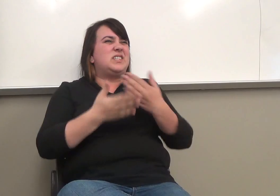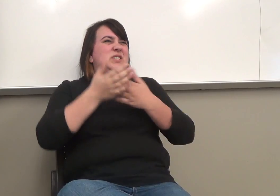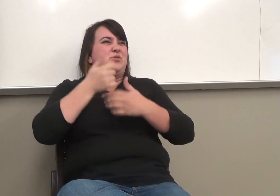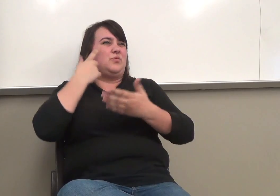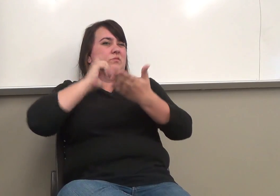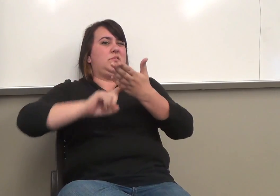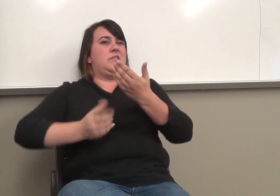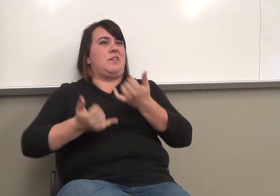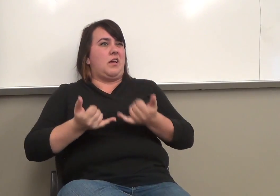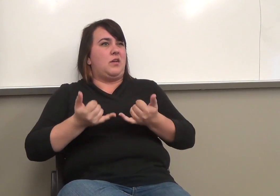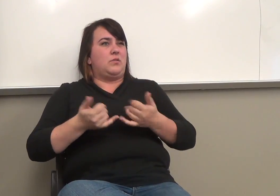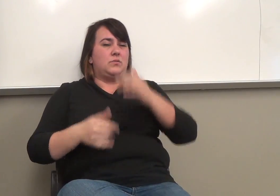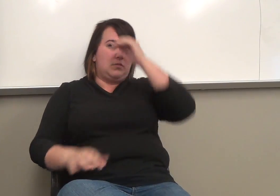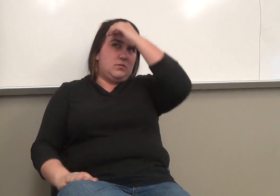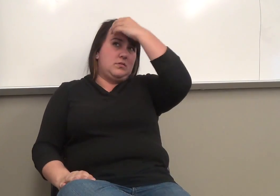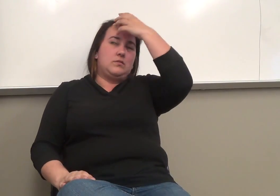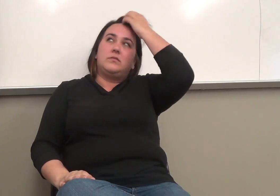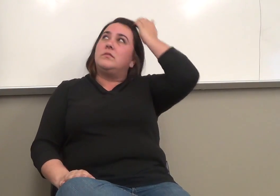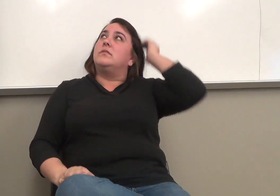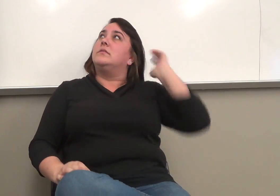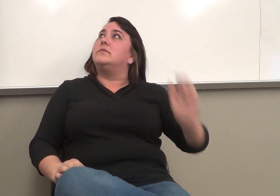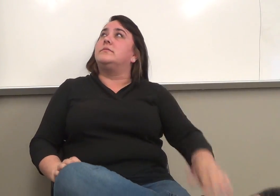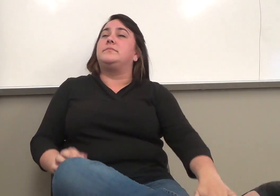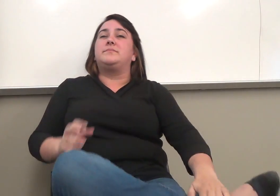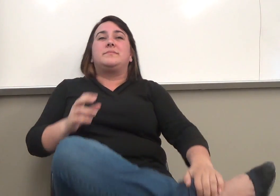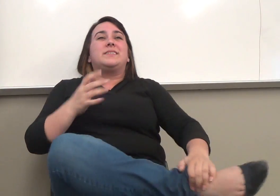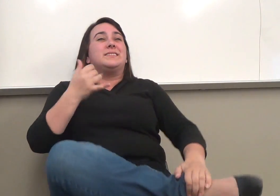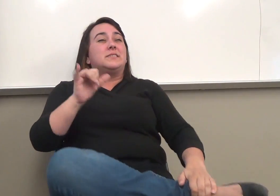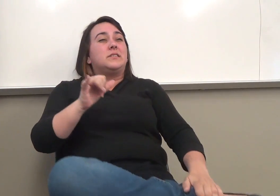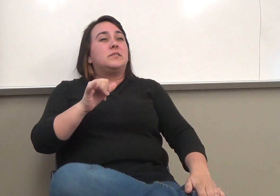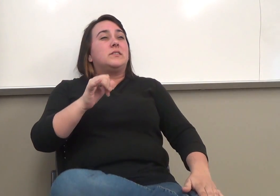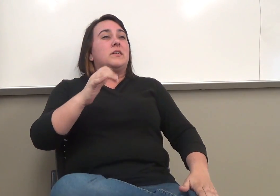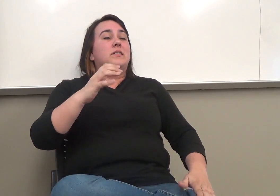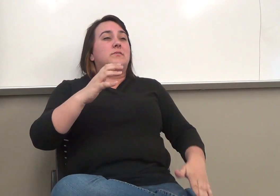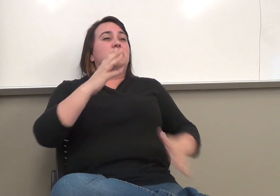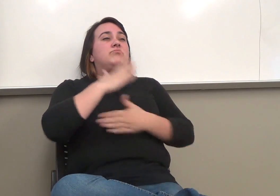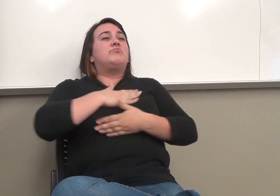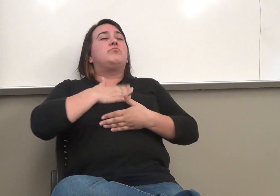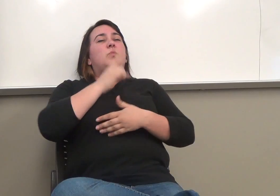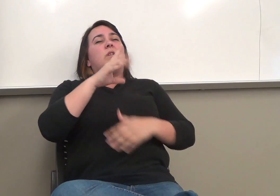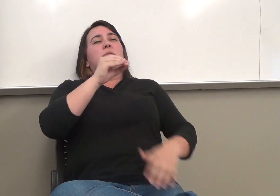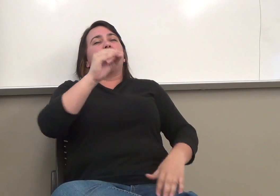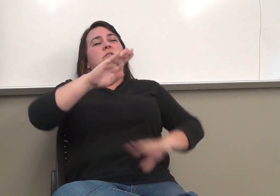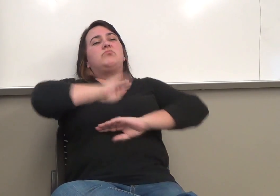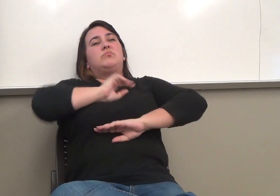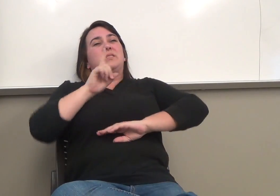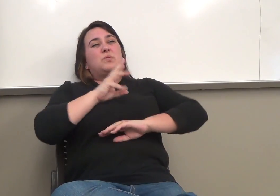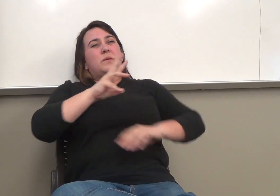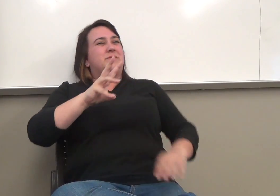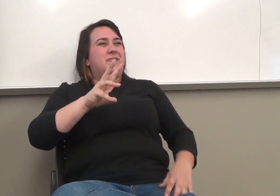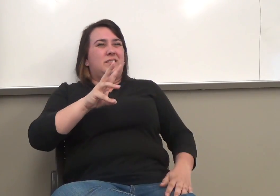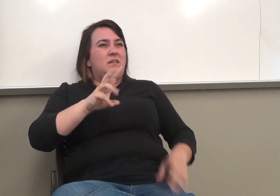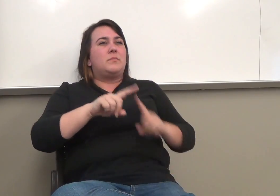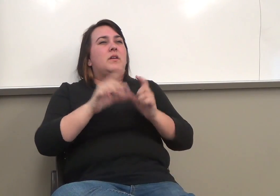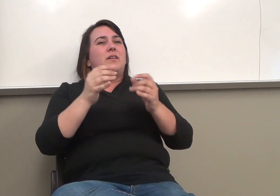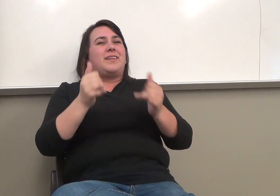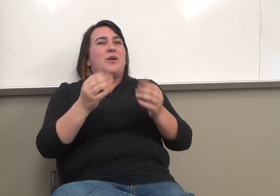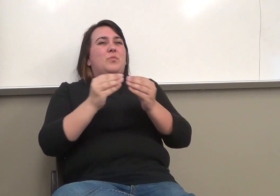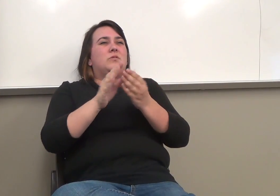NBC website. I'm still not completely happy with this website, but they did clean it up a little bit to where it's kind of easier to get